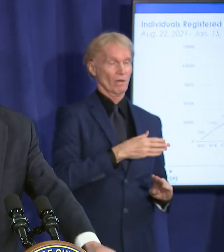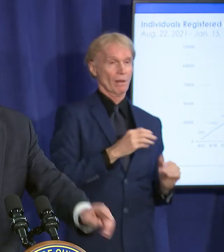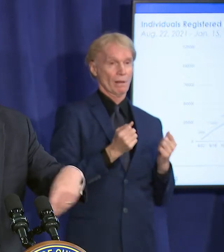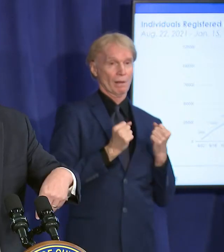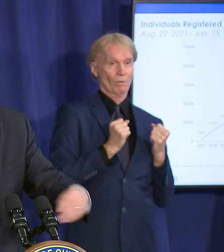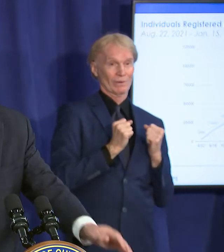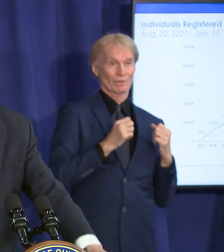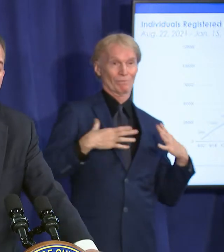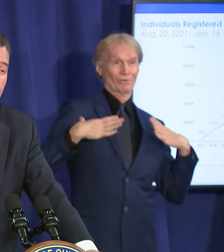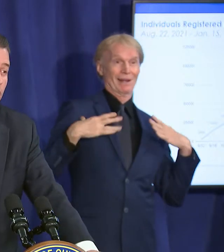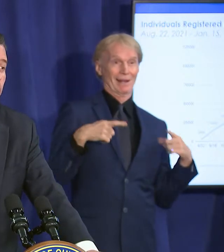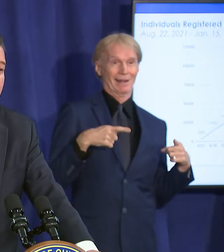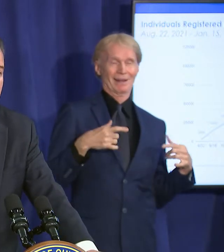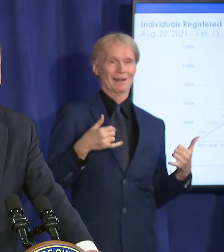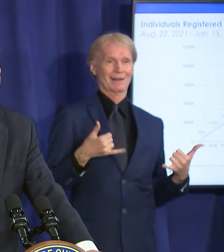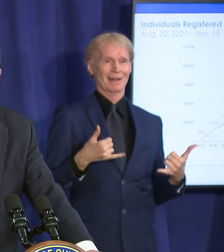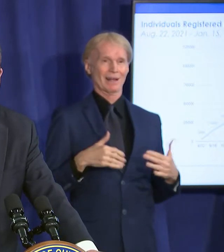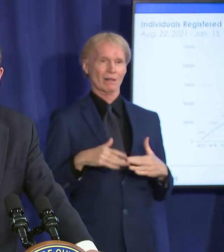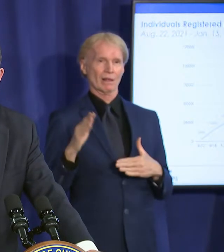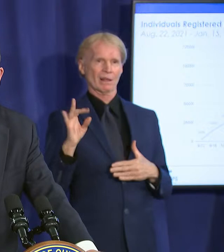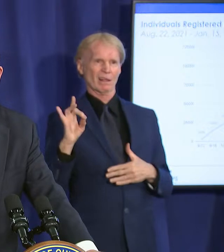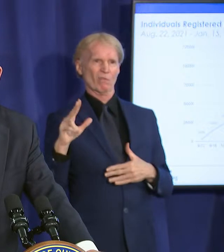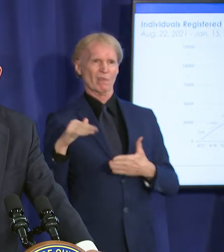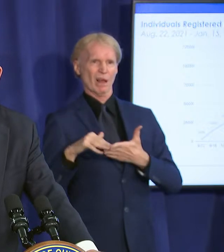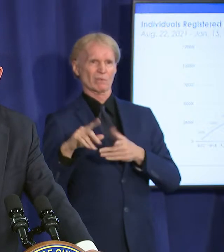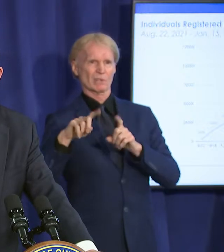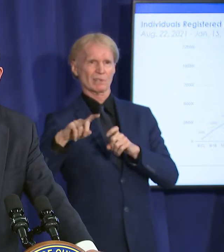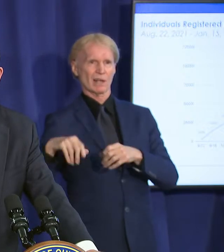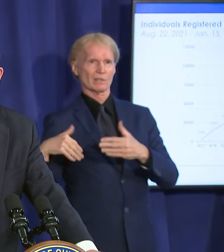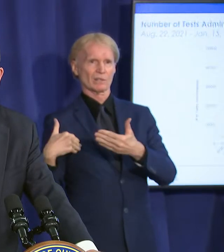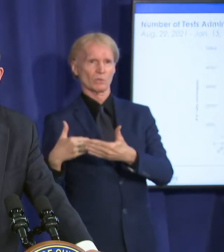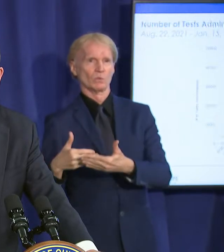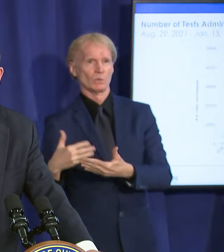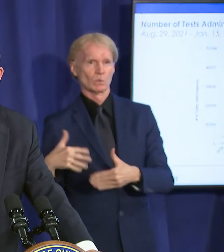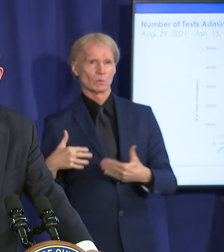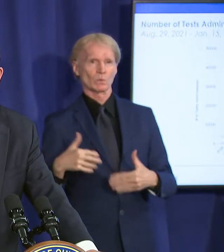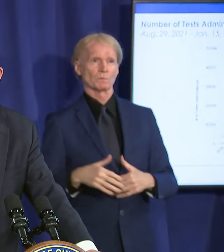Now as of today, by the way, close to 83,000 tests. Next slide.